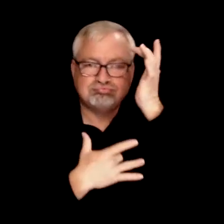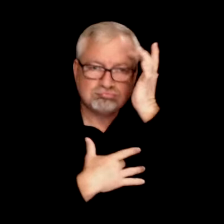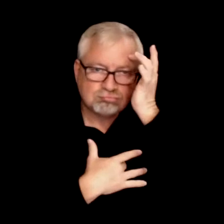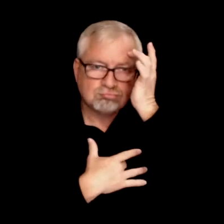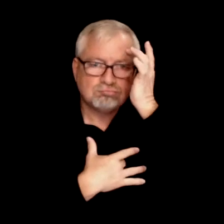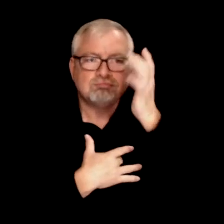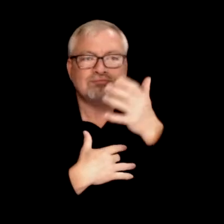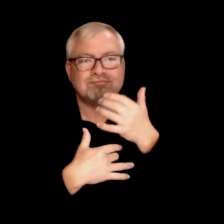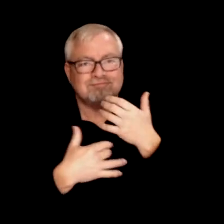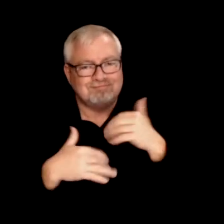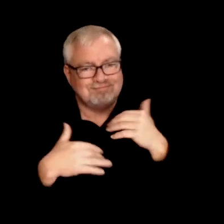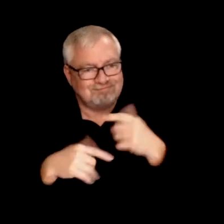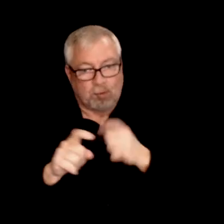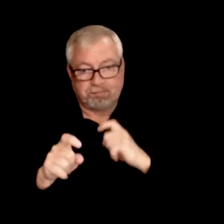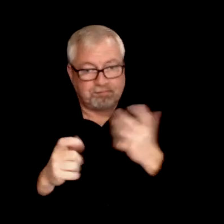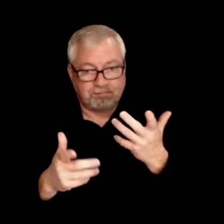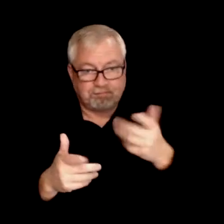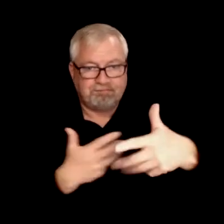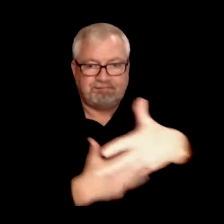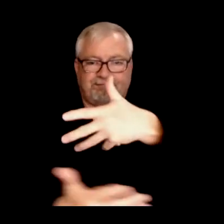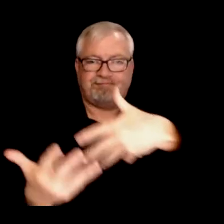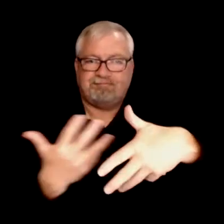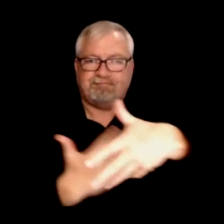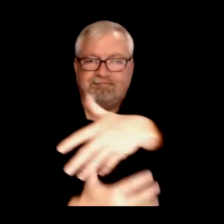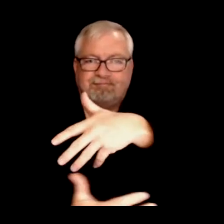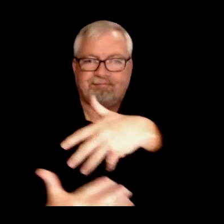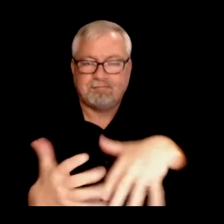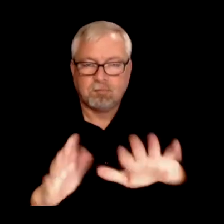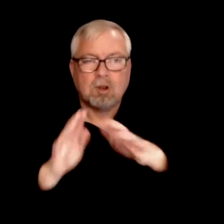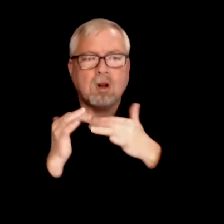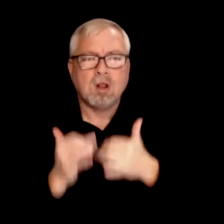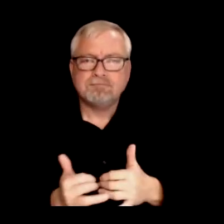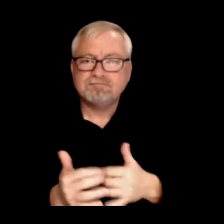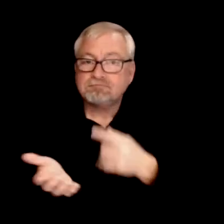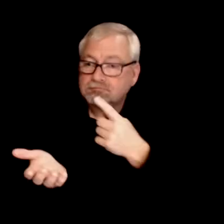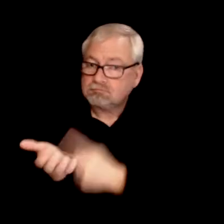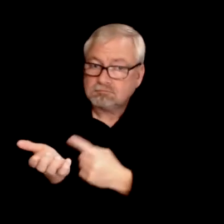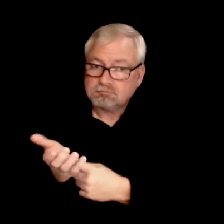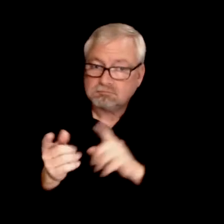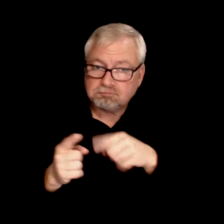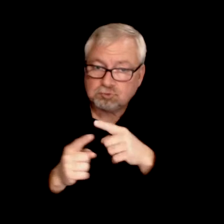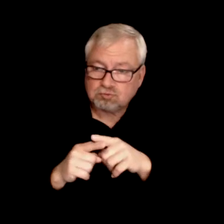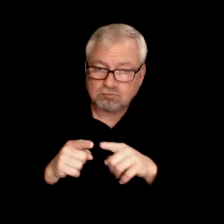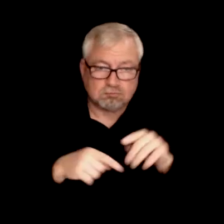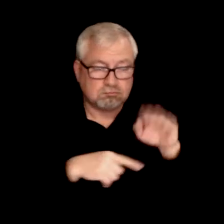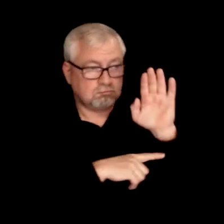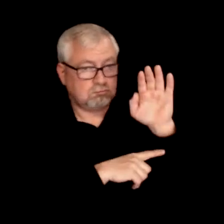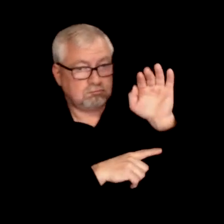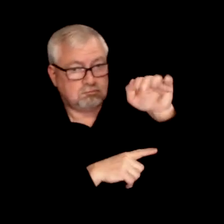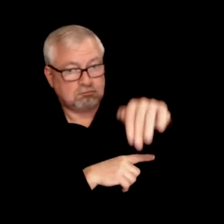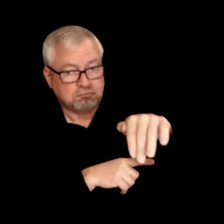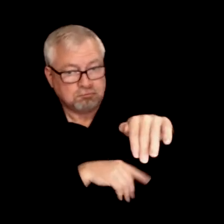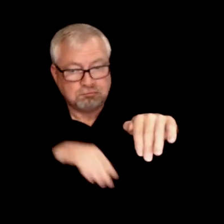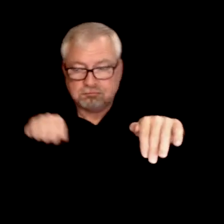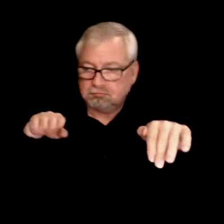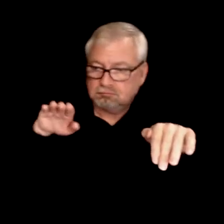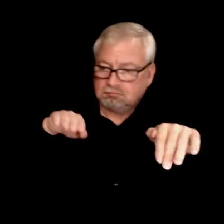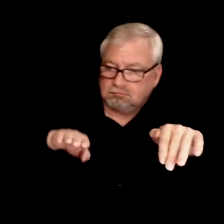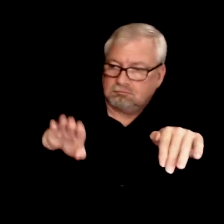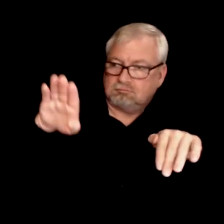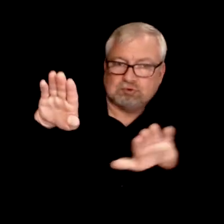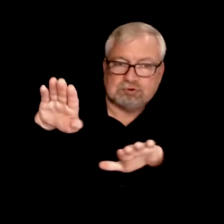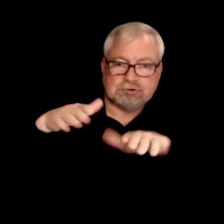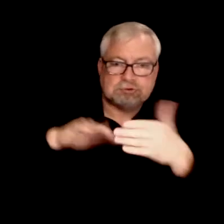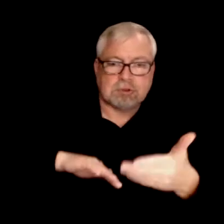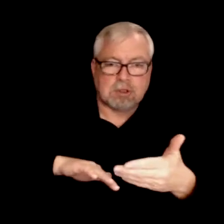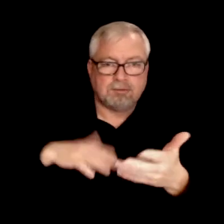the relationship between the falling case counts and mortality statistics not falling to the same degree, to some degree,